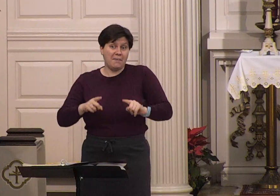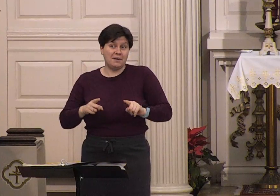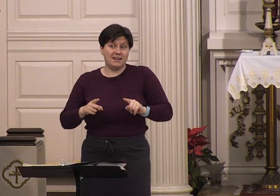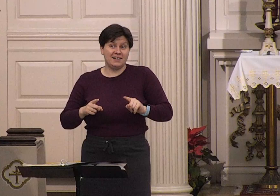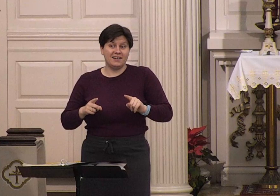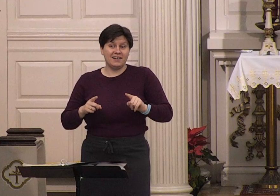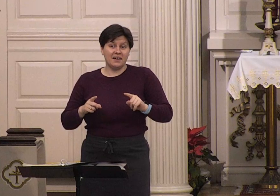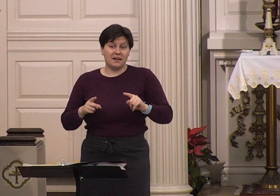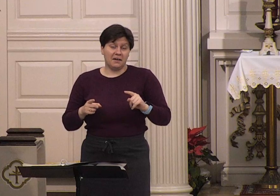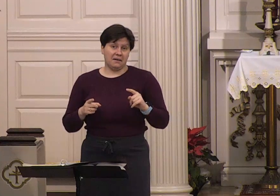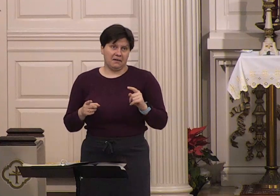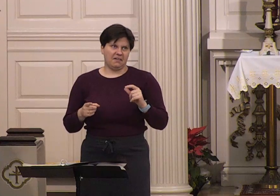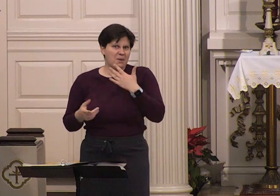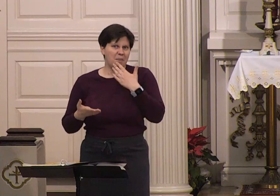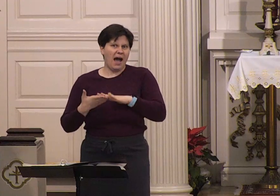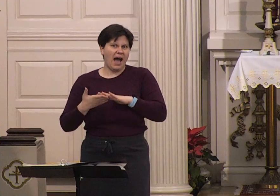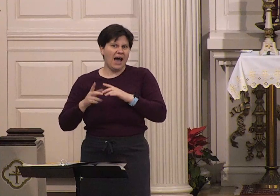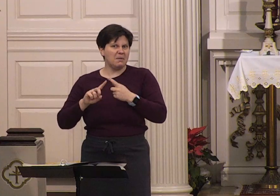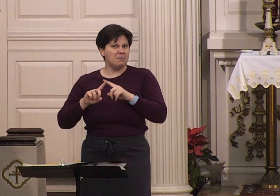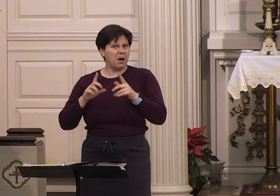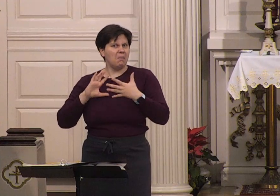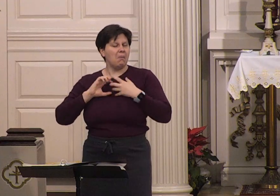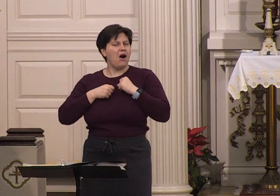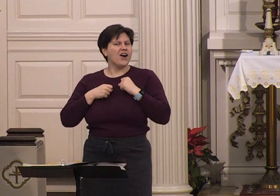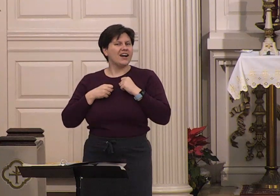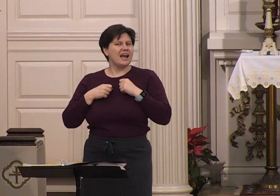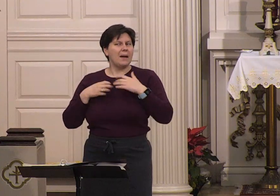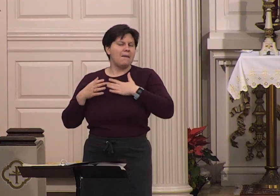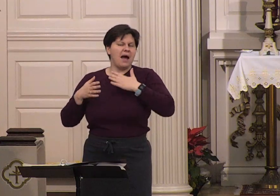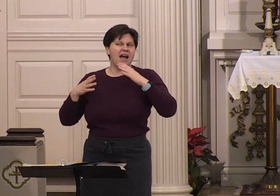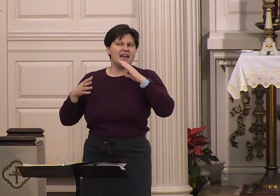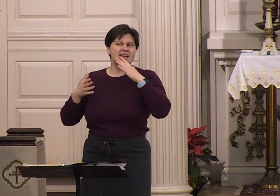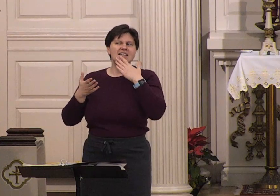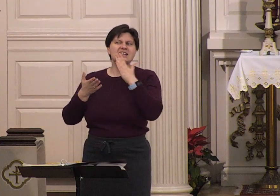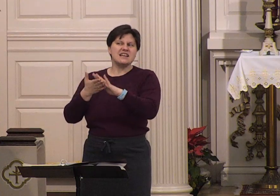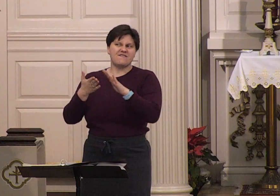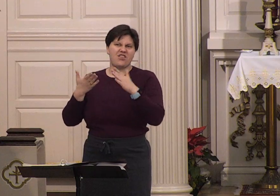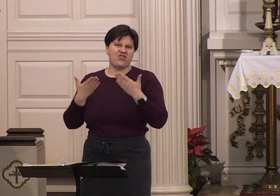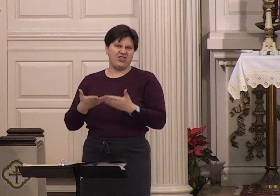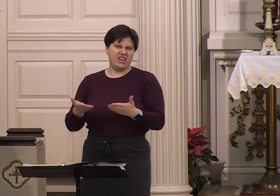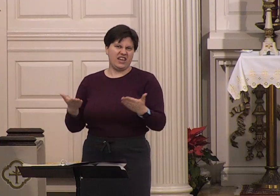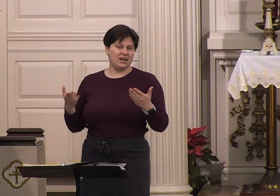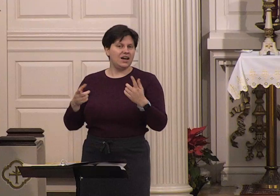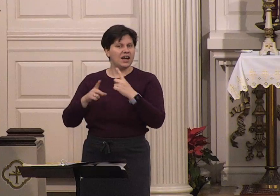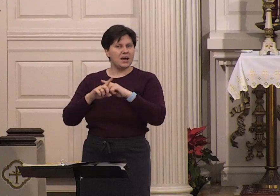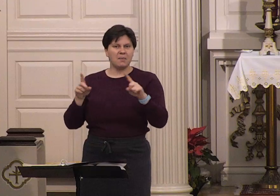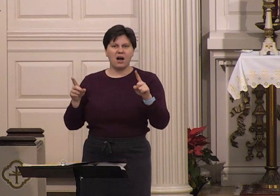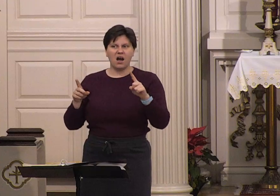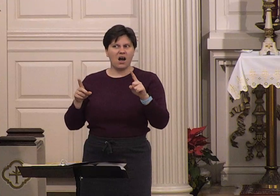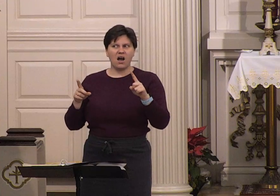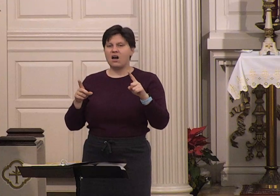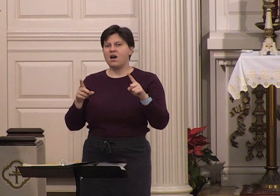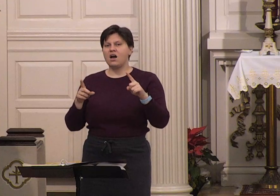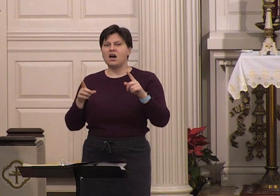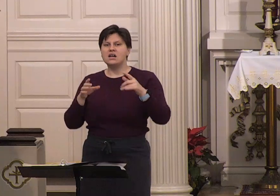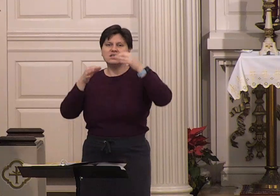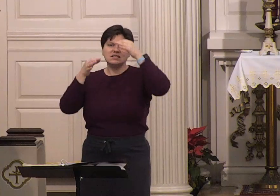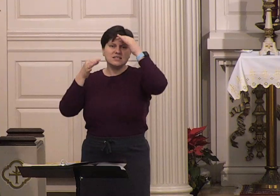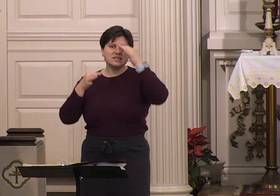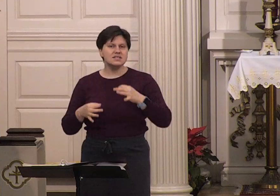bad at all for having done evil things. But we decide with the power of the